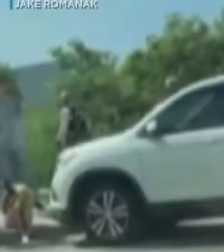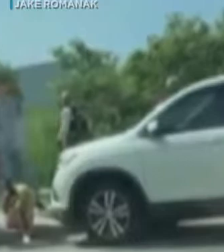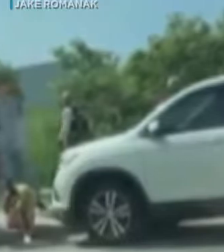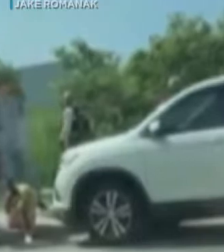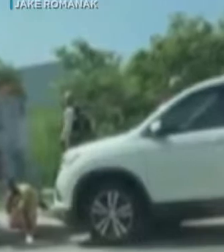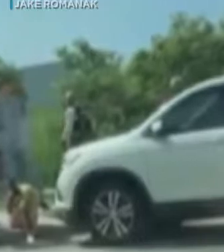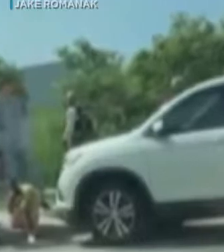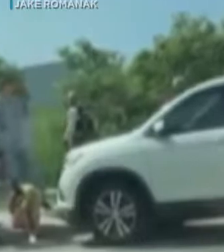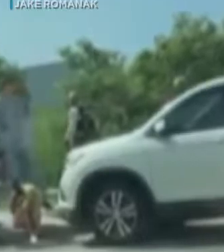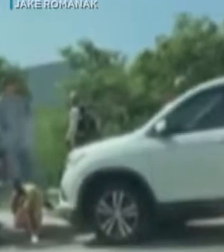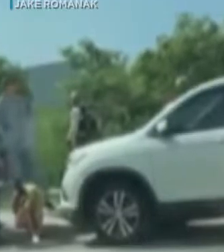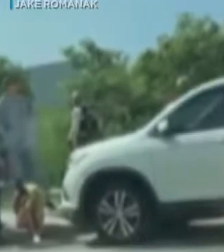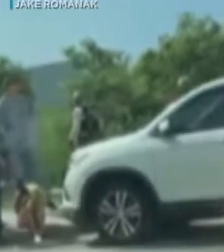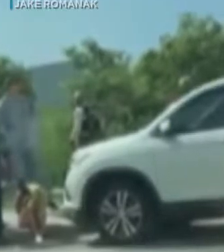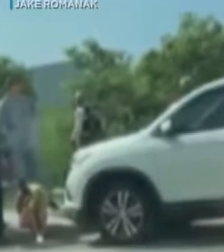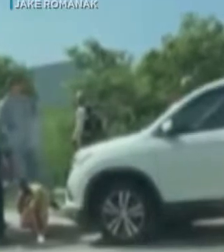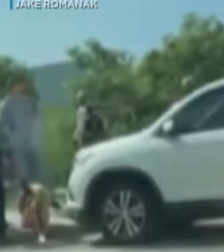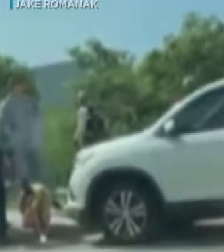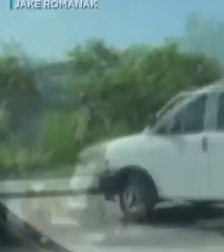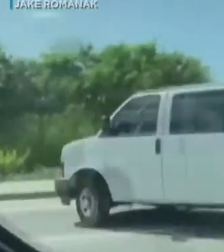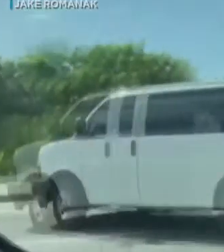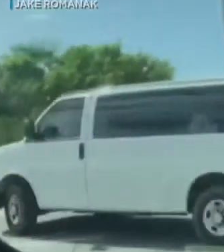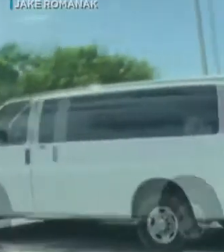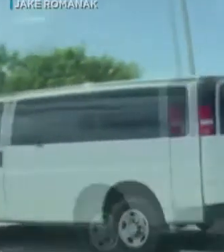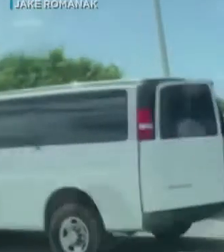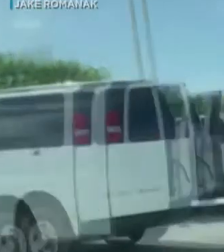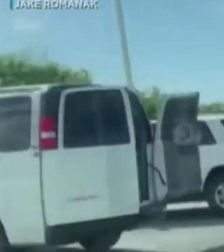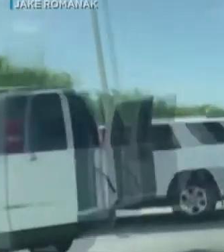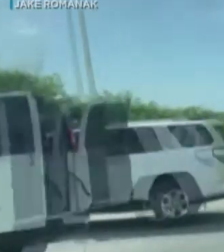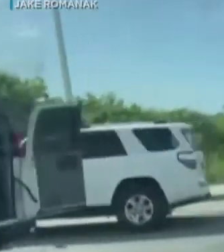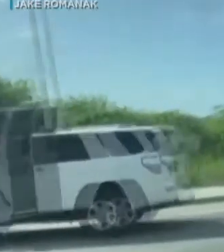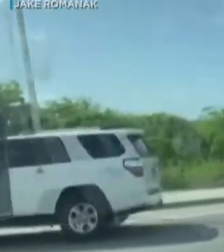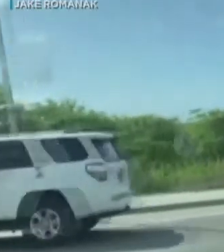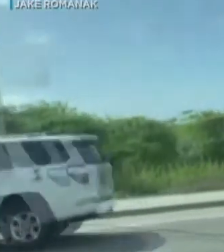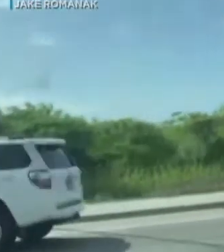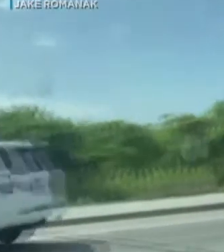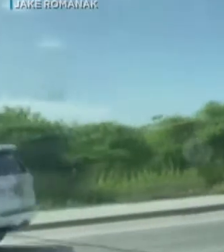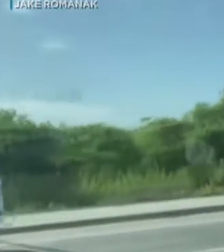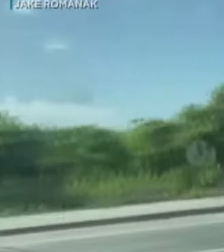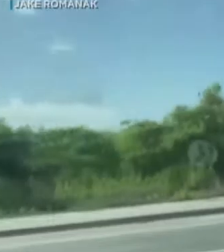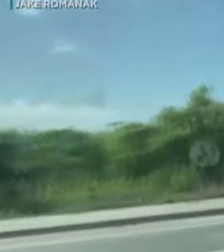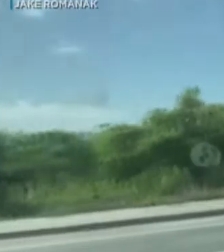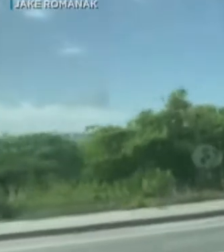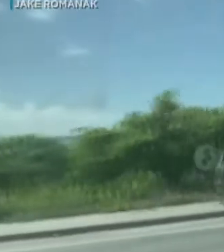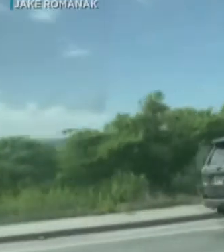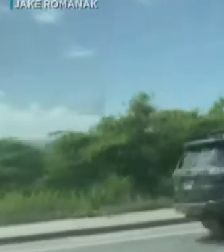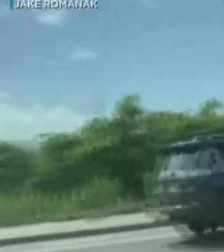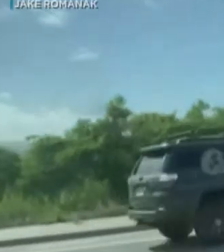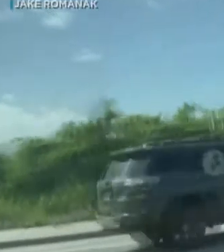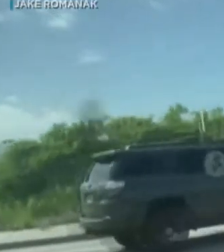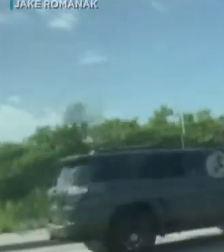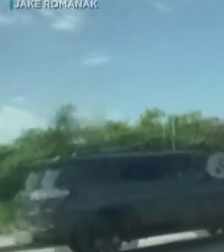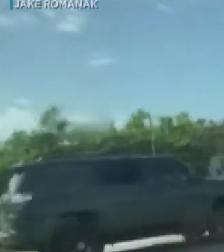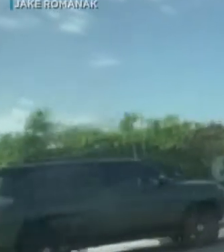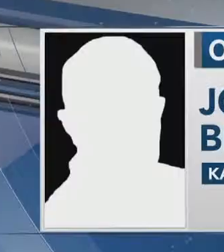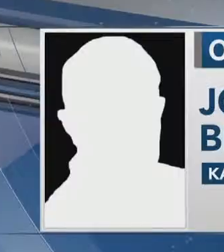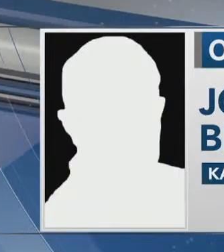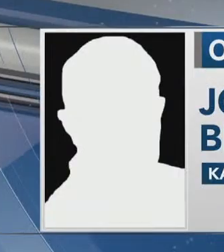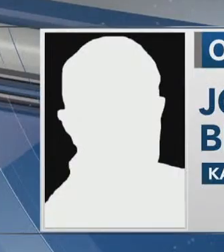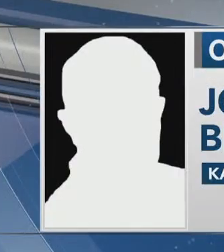remains unknown. Bishop's mother says she's had very little communication with the Hawaii Island Police Department so